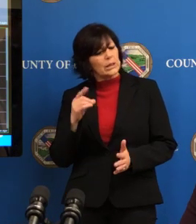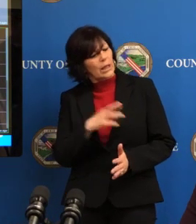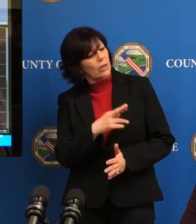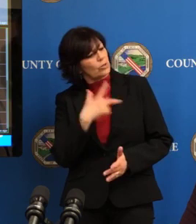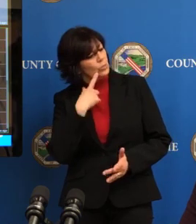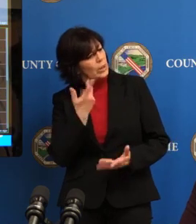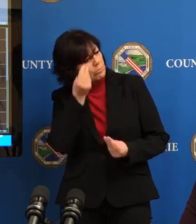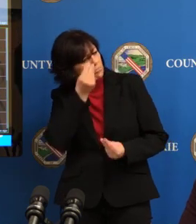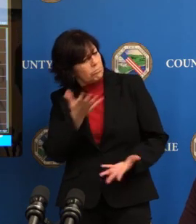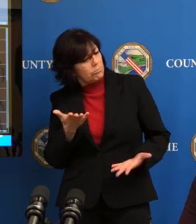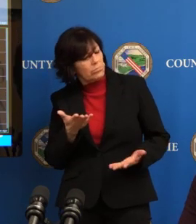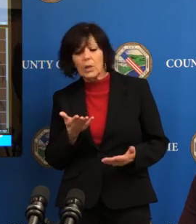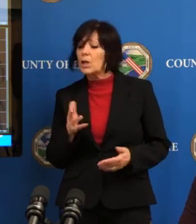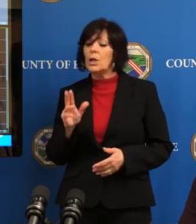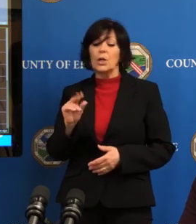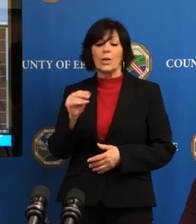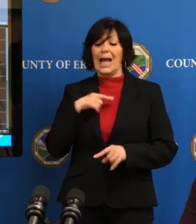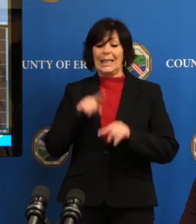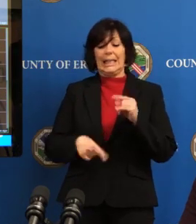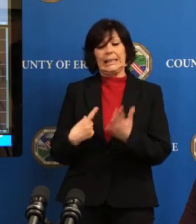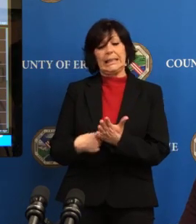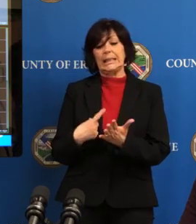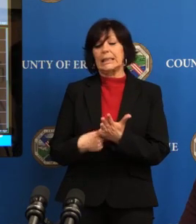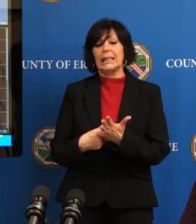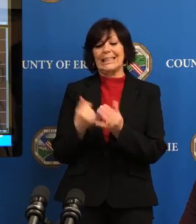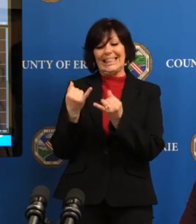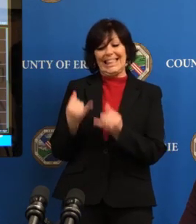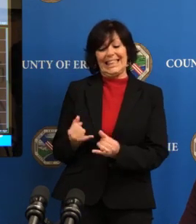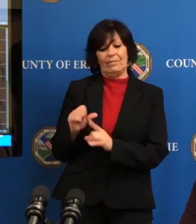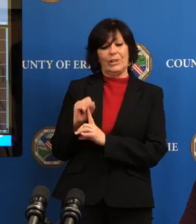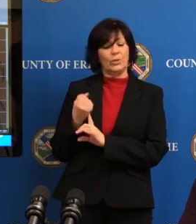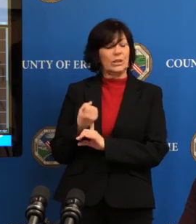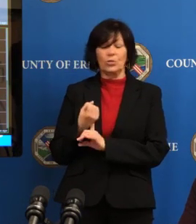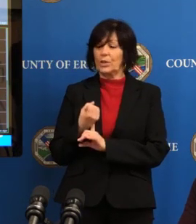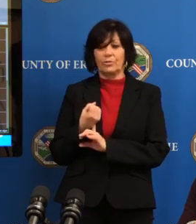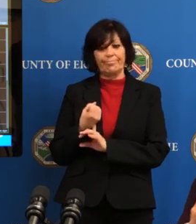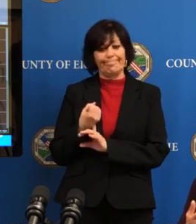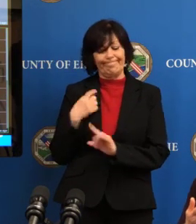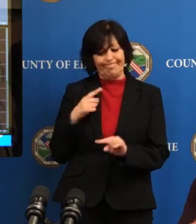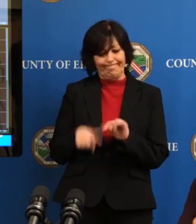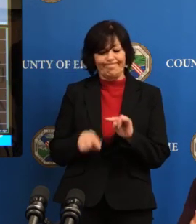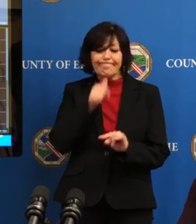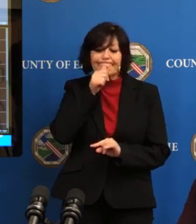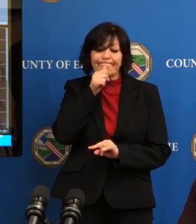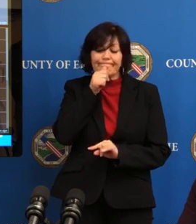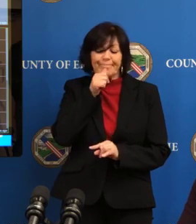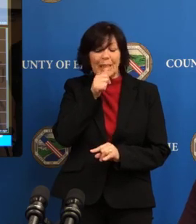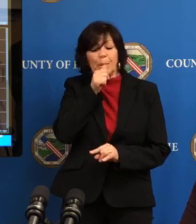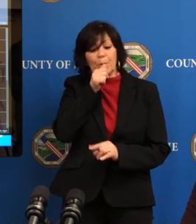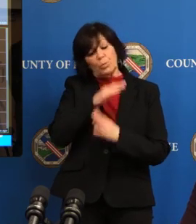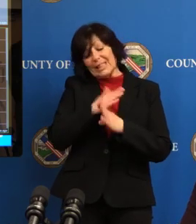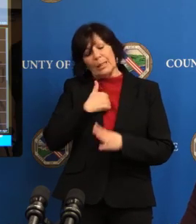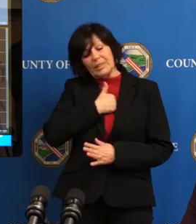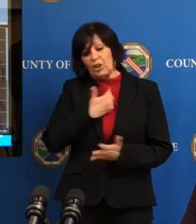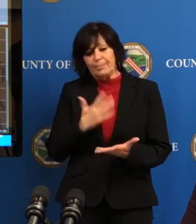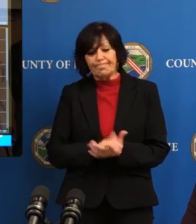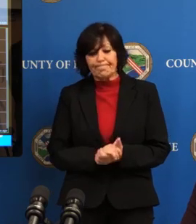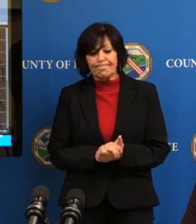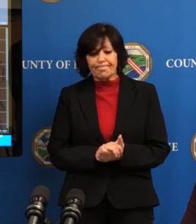any light on that? I can't discuss any individual cases, so it's, and I'm sorry.